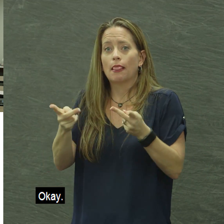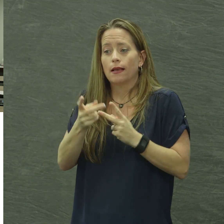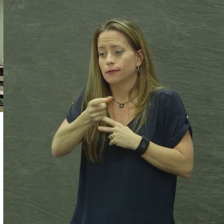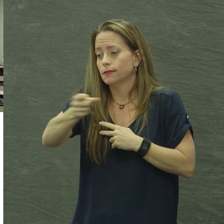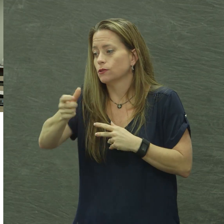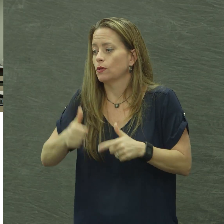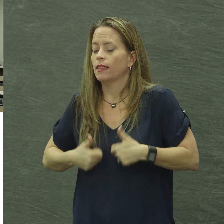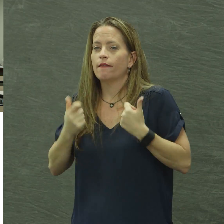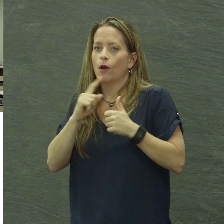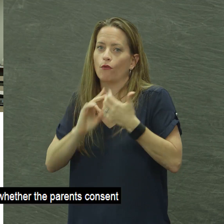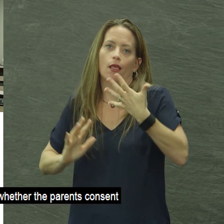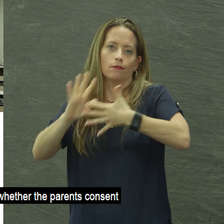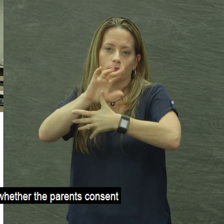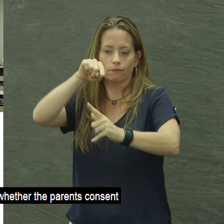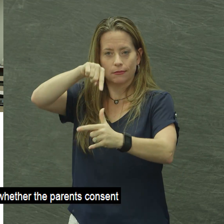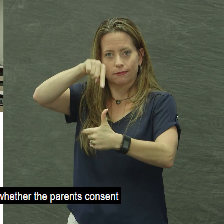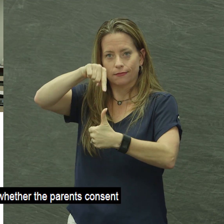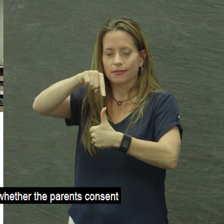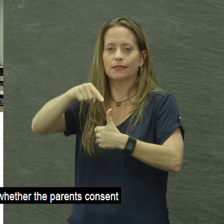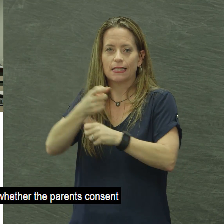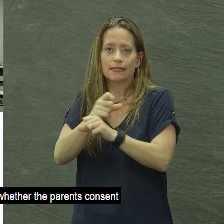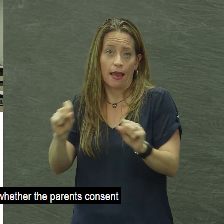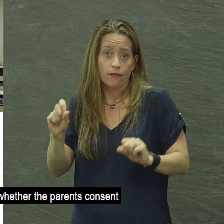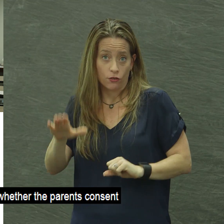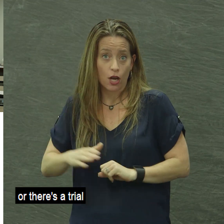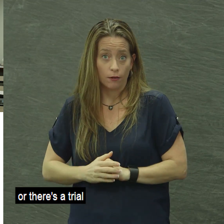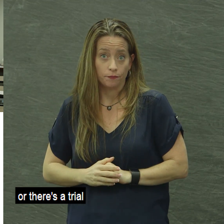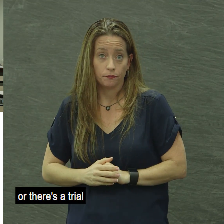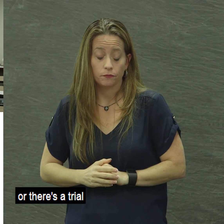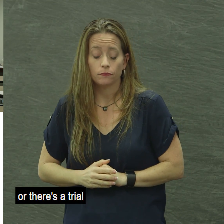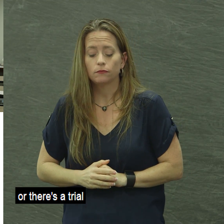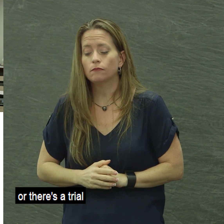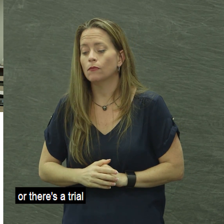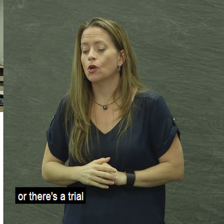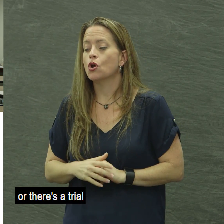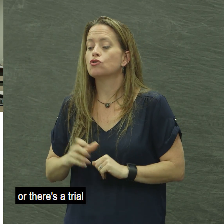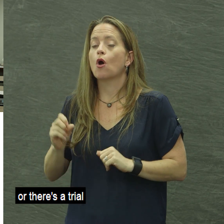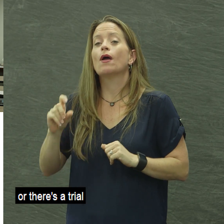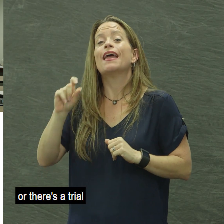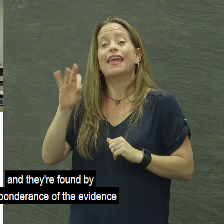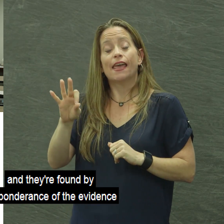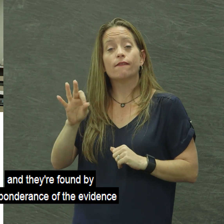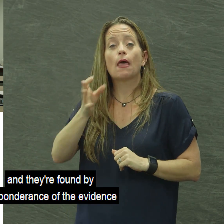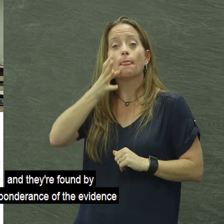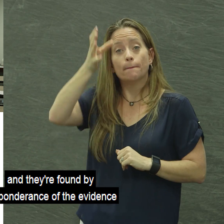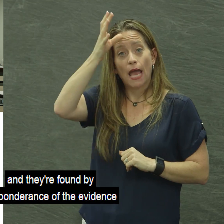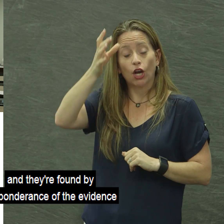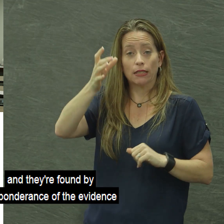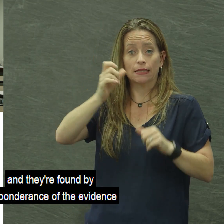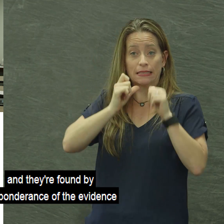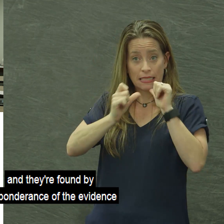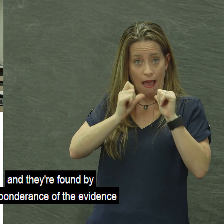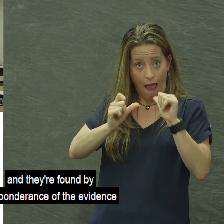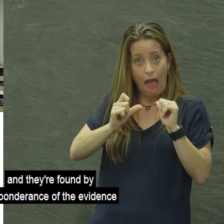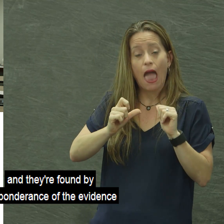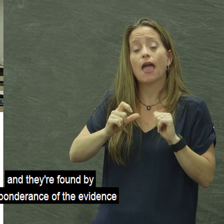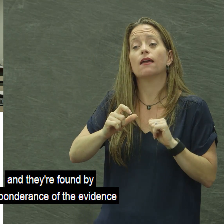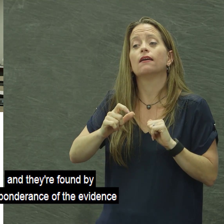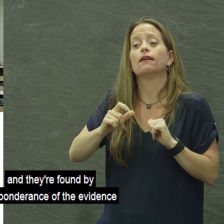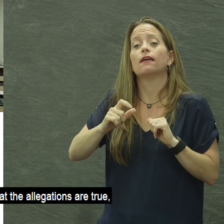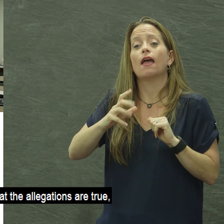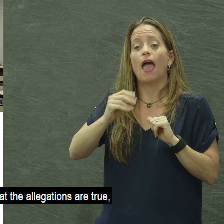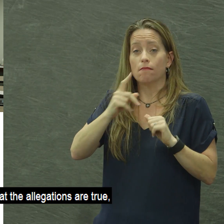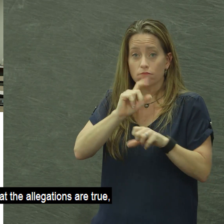Okay. So whether the parents consent or there's a trial and they're found by preponderance of